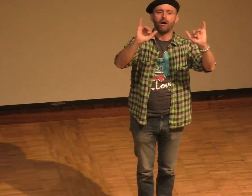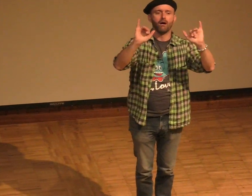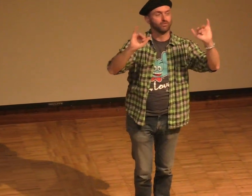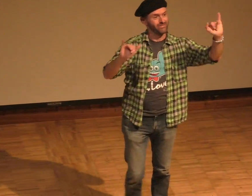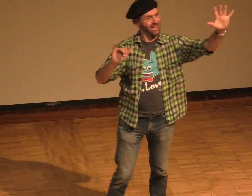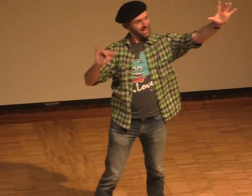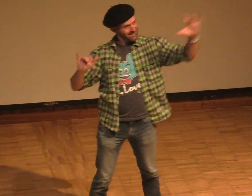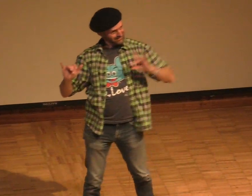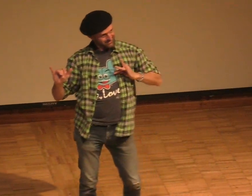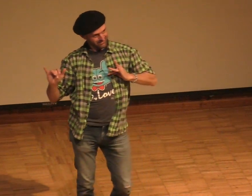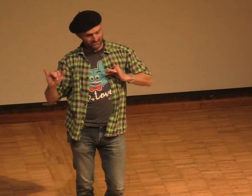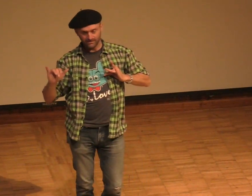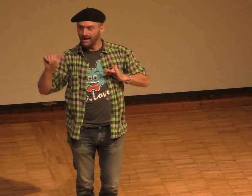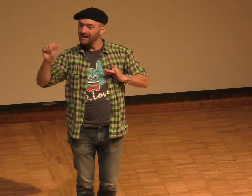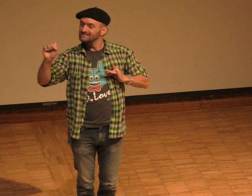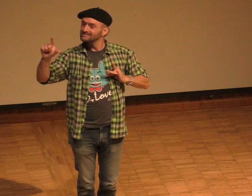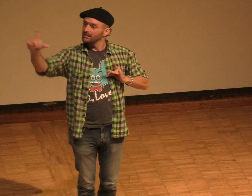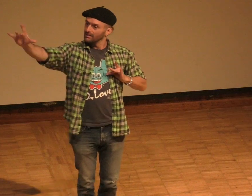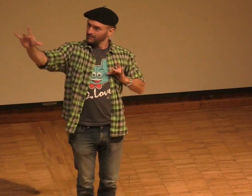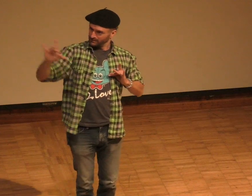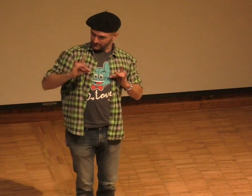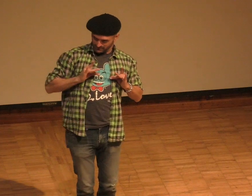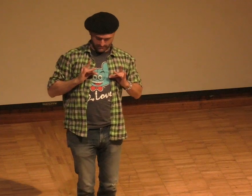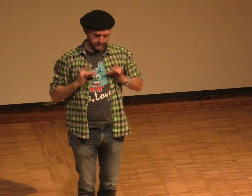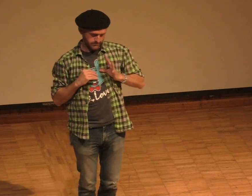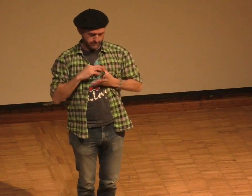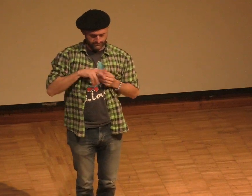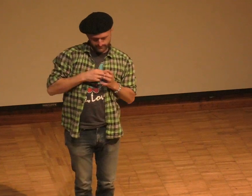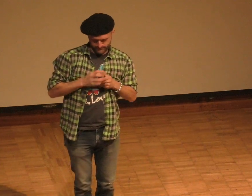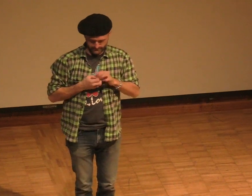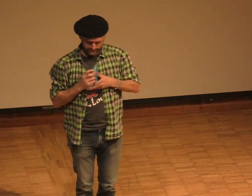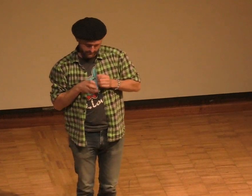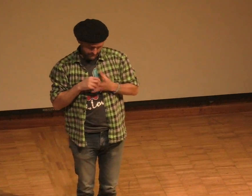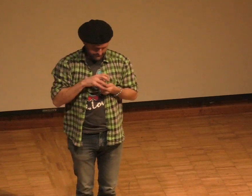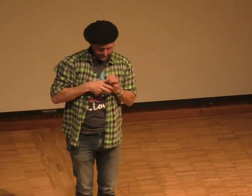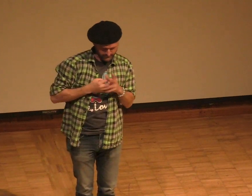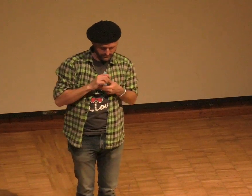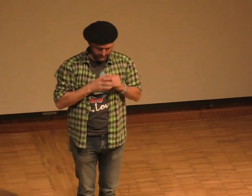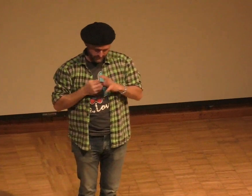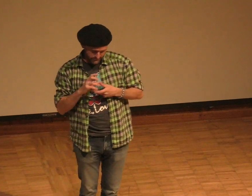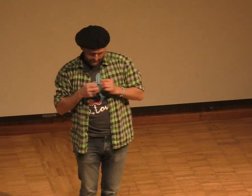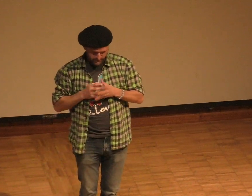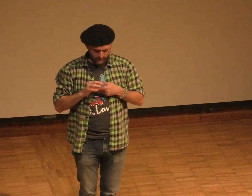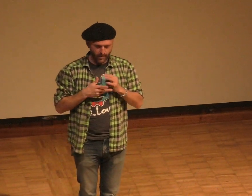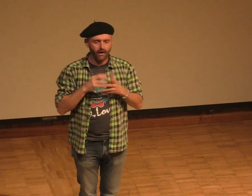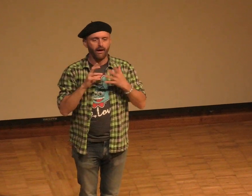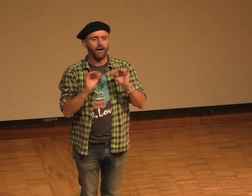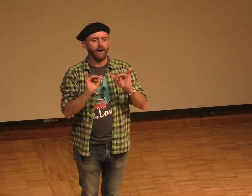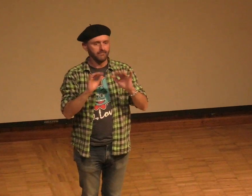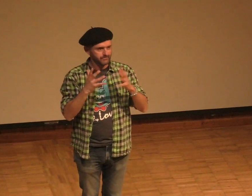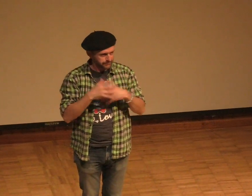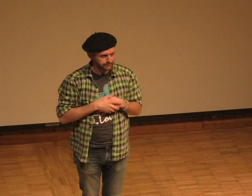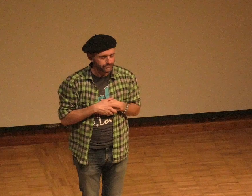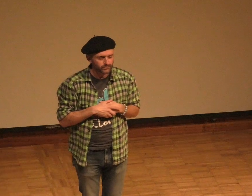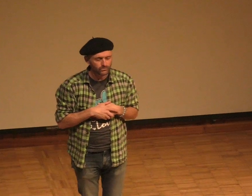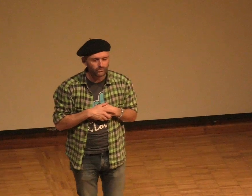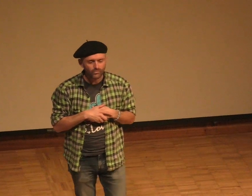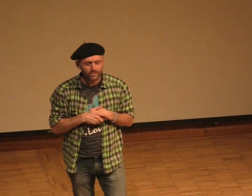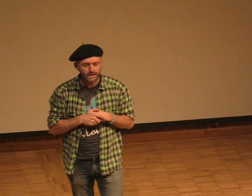up in nature and seeing that, and that had a huge effect on me, and so did American Sign Language. And these converged in